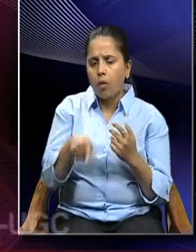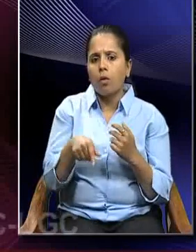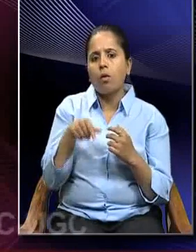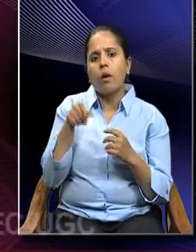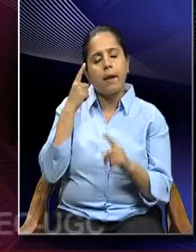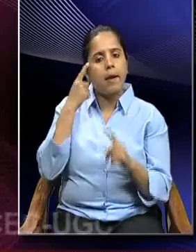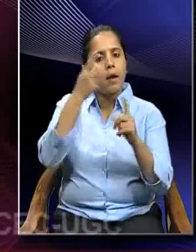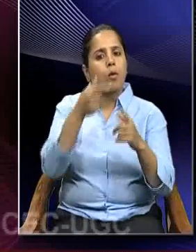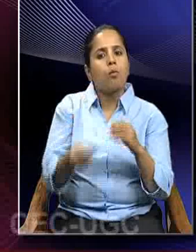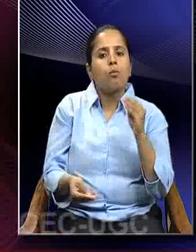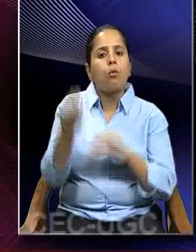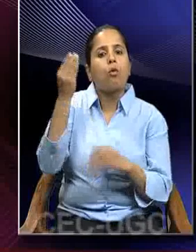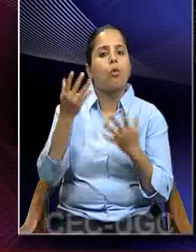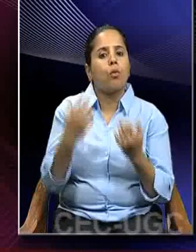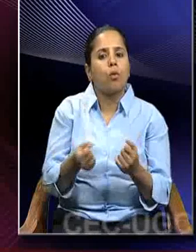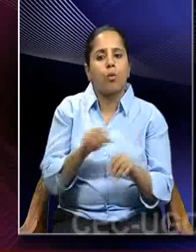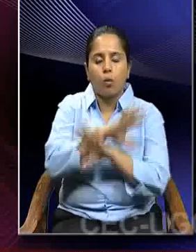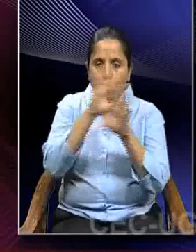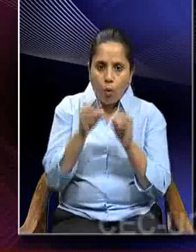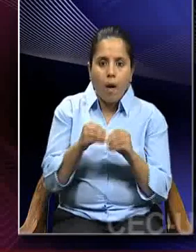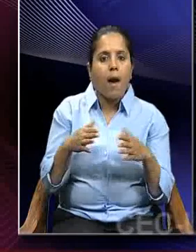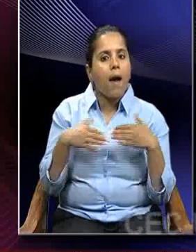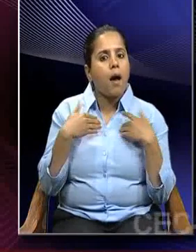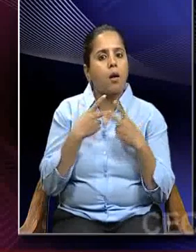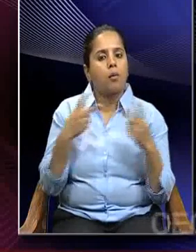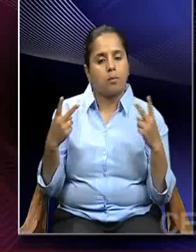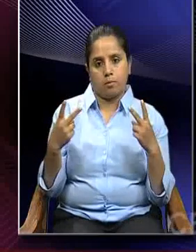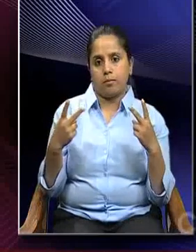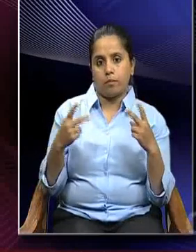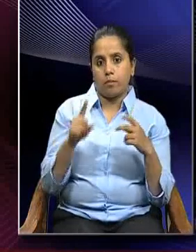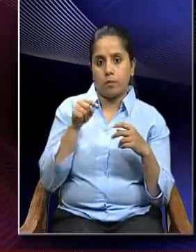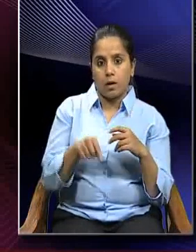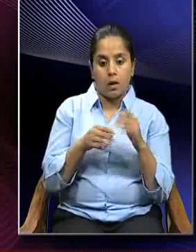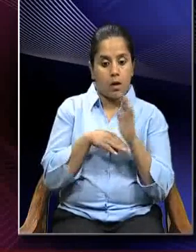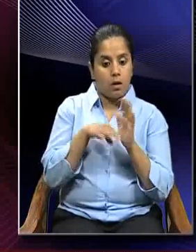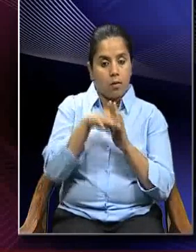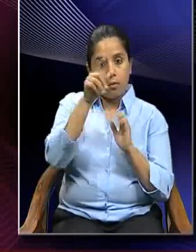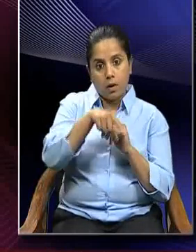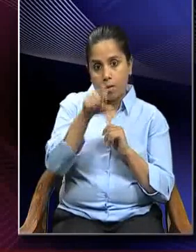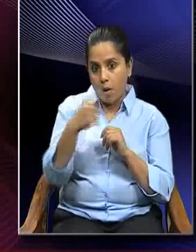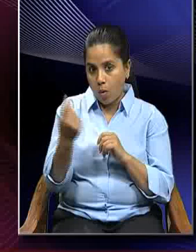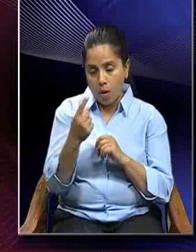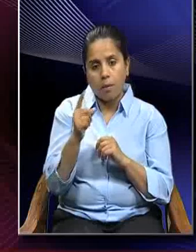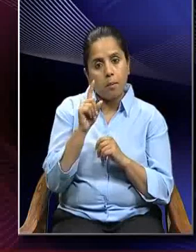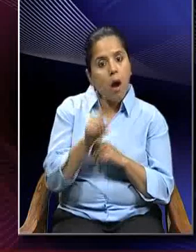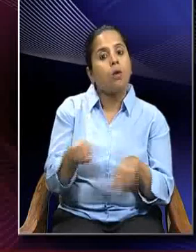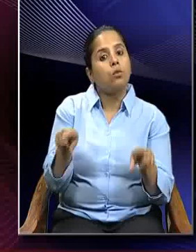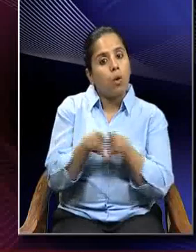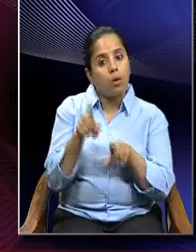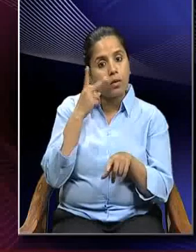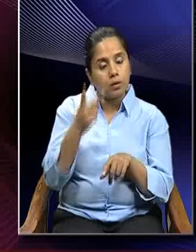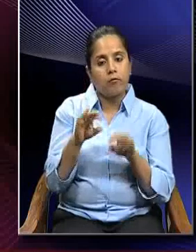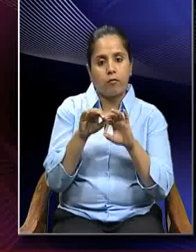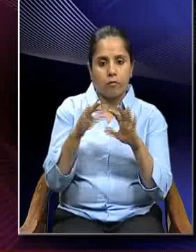objective to increase overall happiness, not only at the level of individual but also in